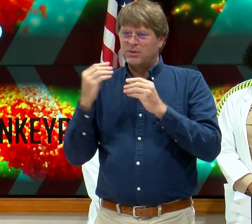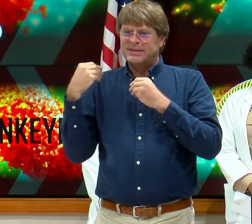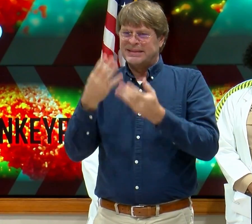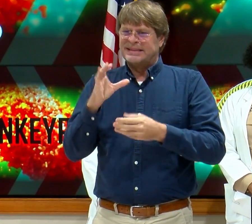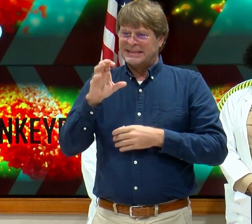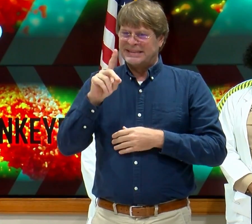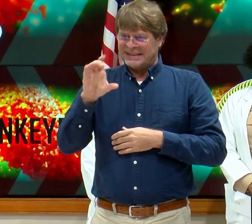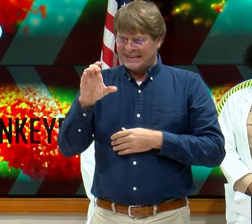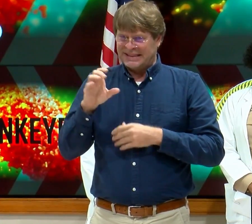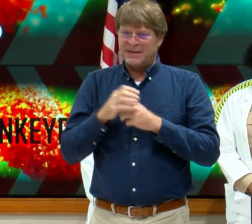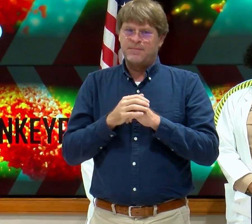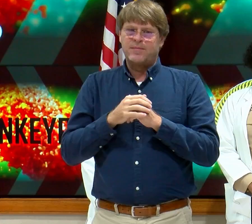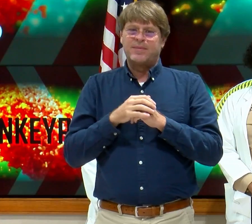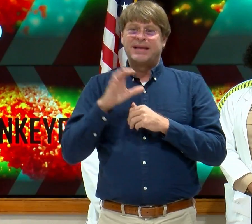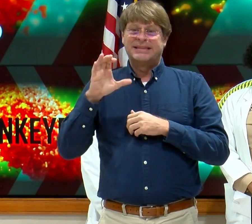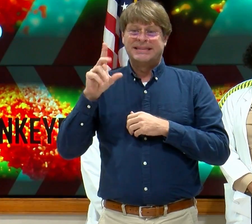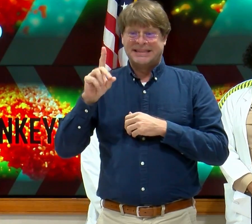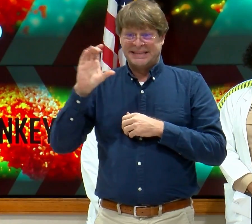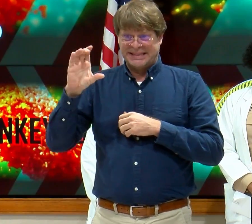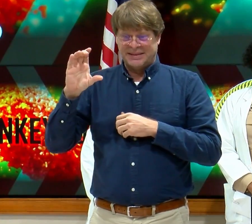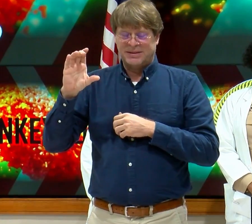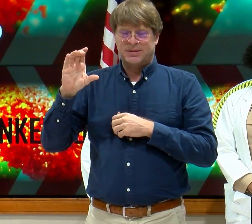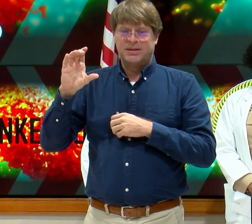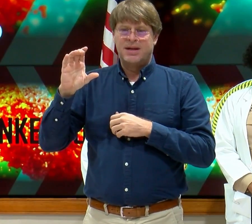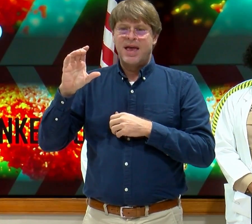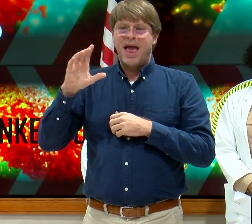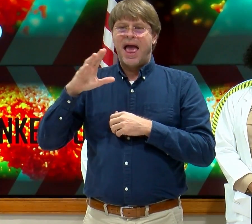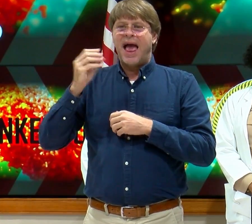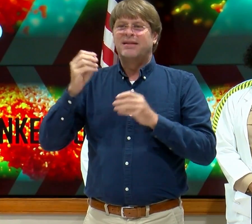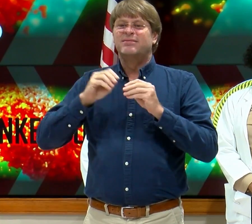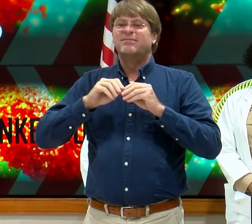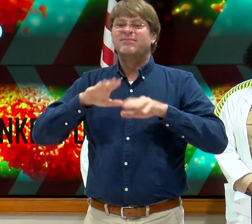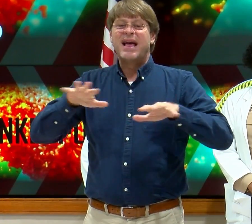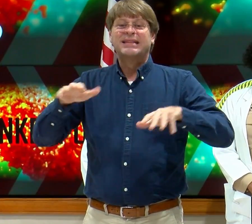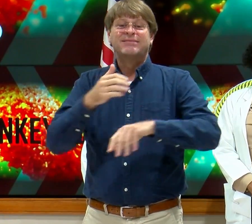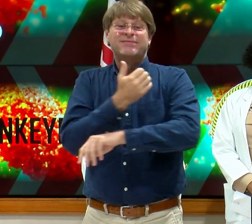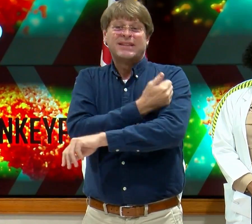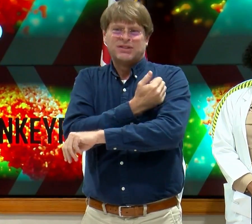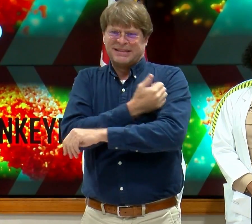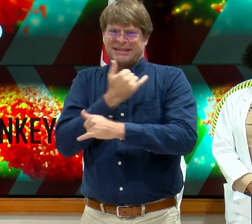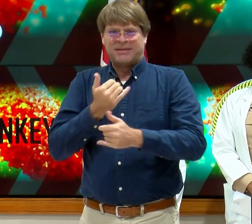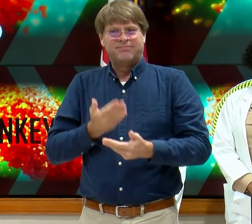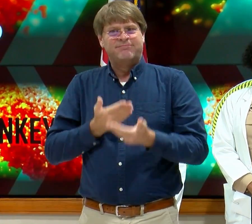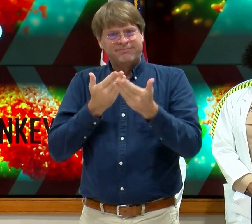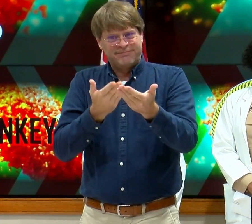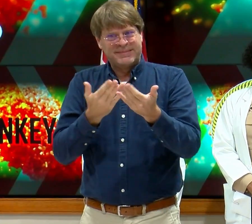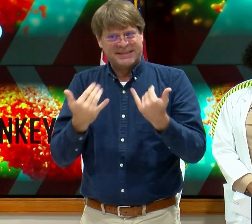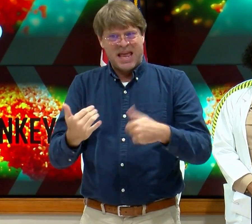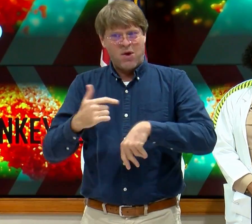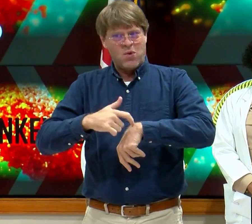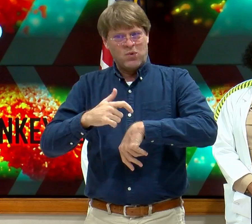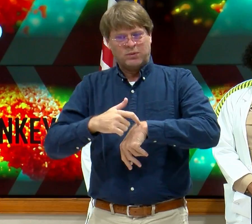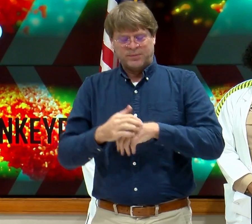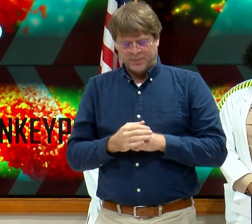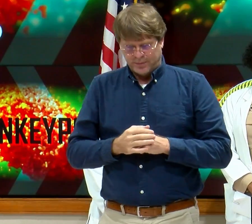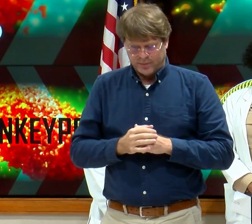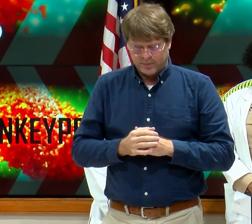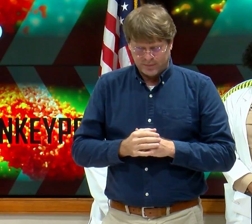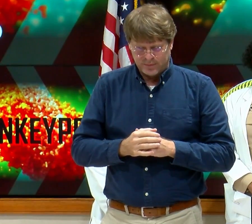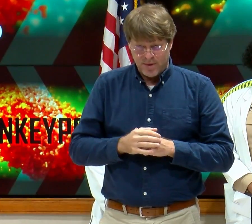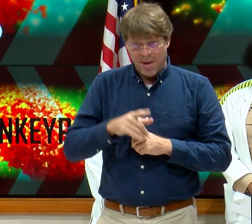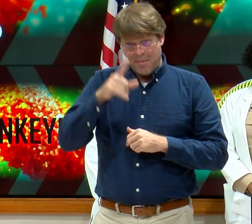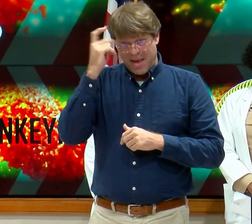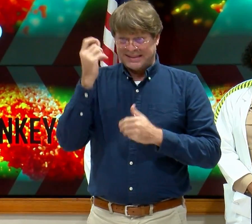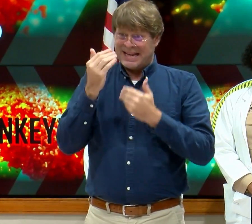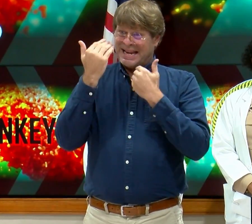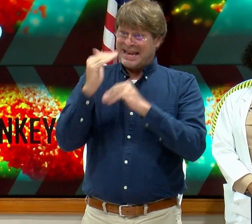Control and Prevention, the CDC, and widespread vaccination is not recommended at this time. Due to the